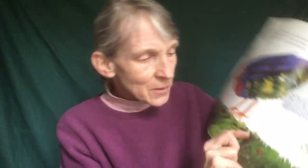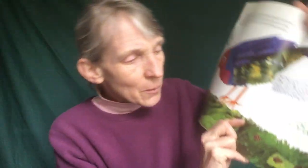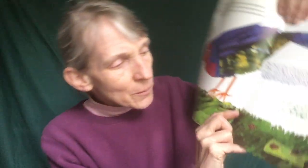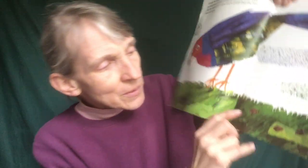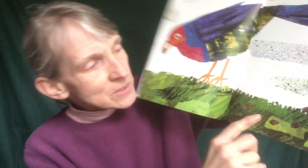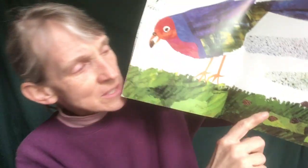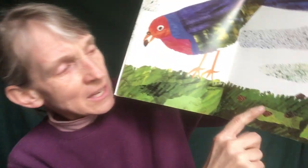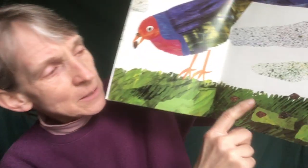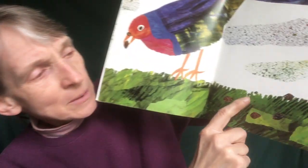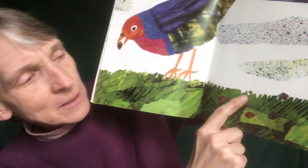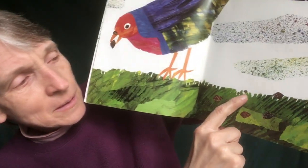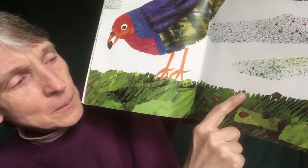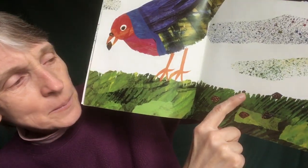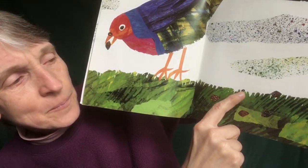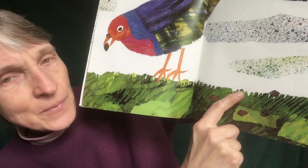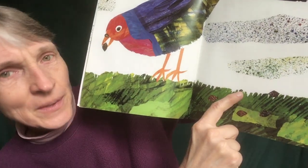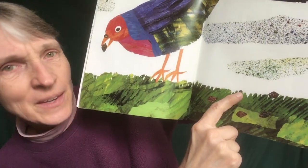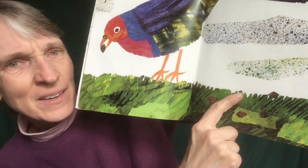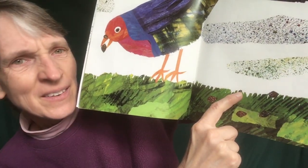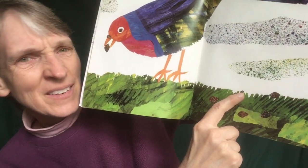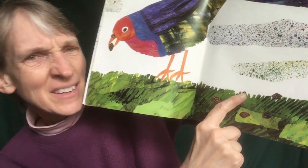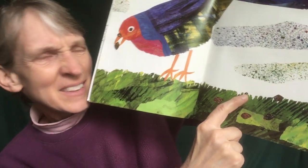Oops, there's the tiny one. Right